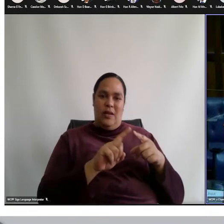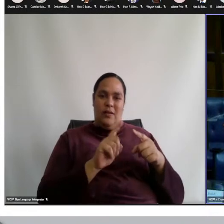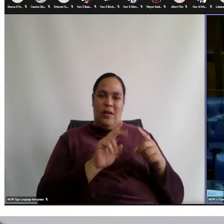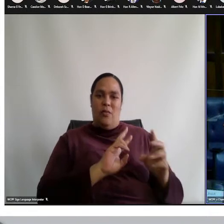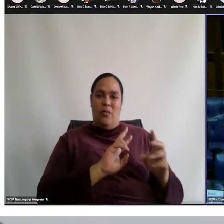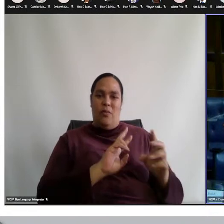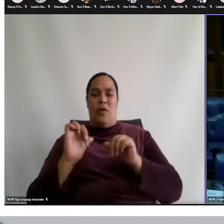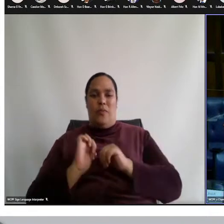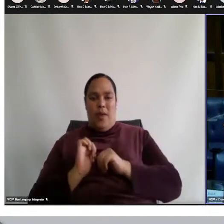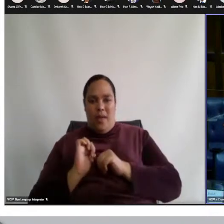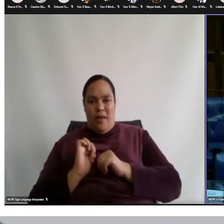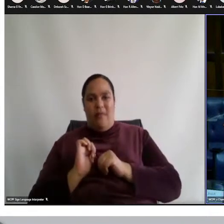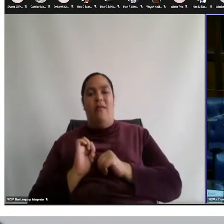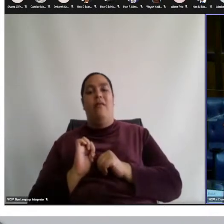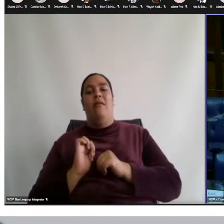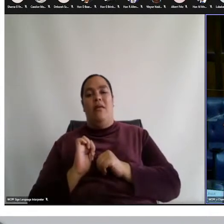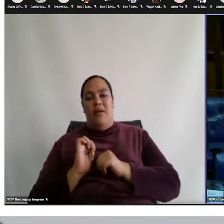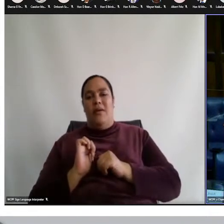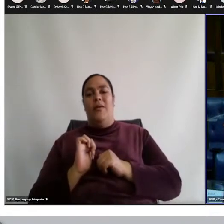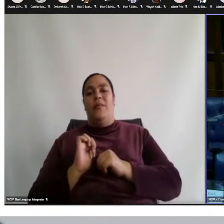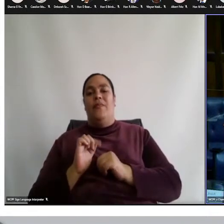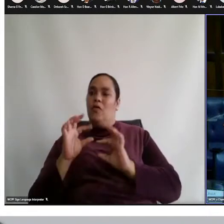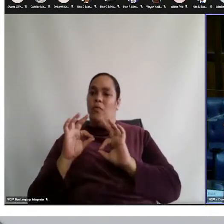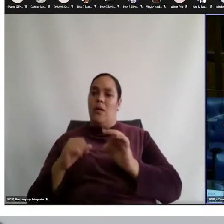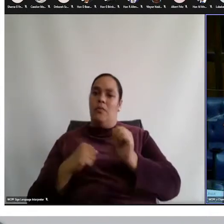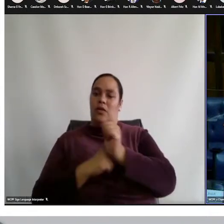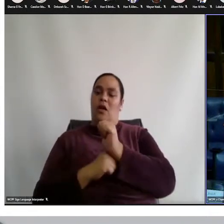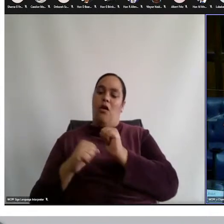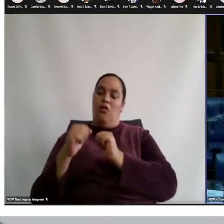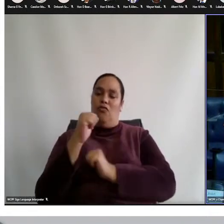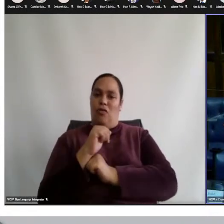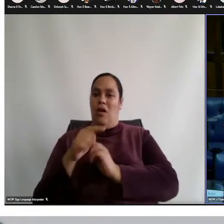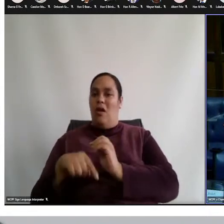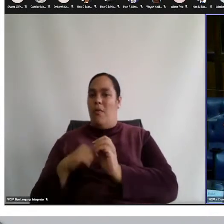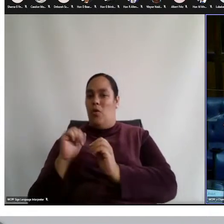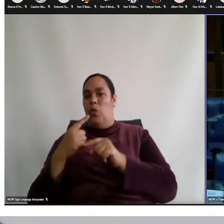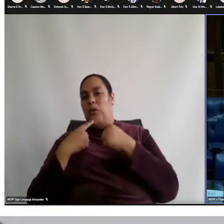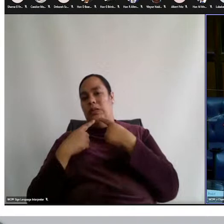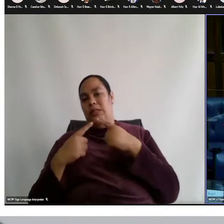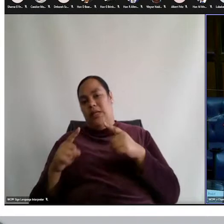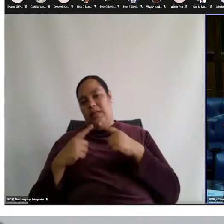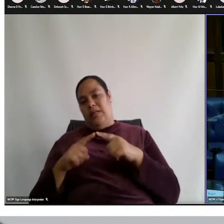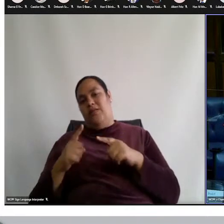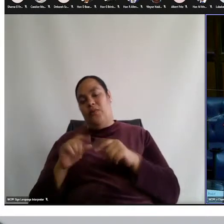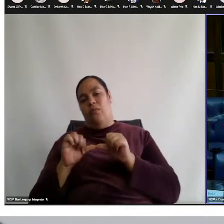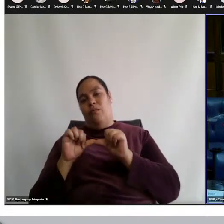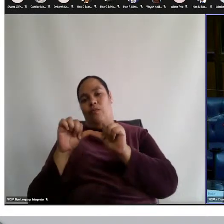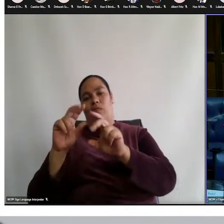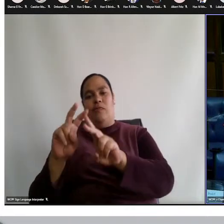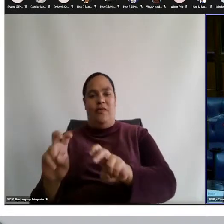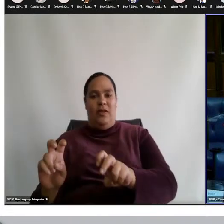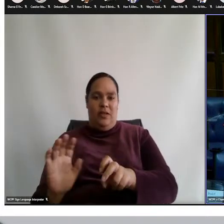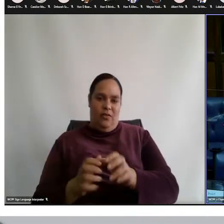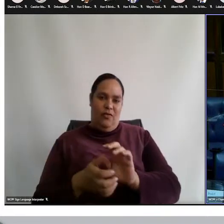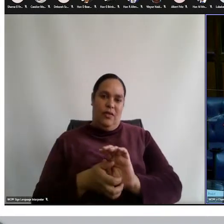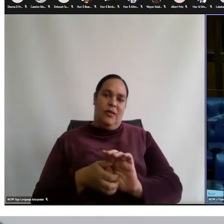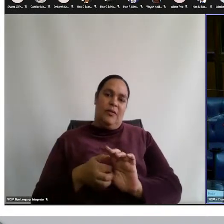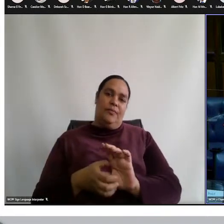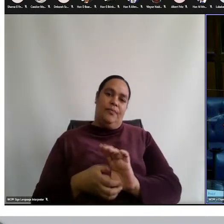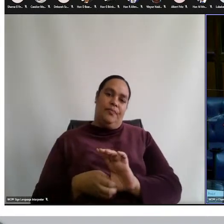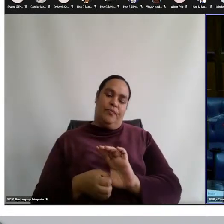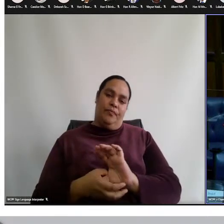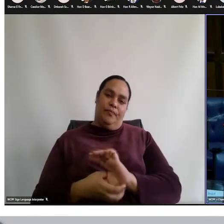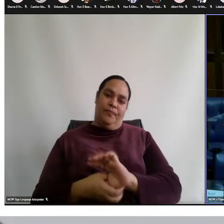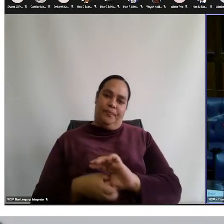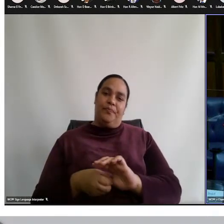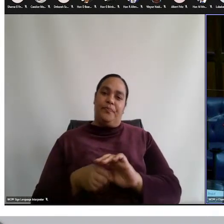back to appropriate structures on the status of ongoing investigations.